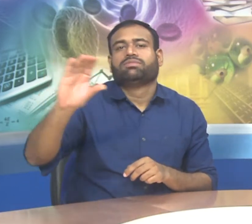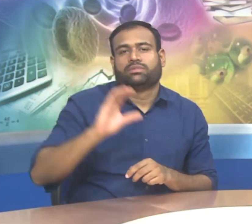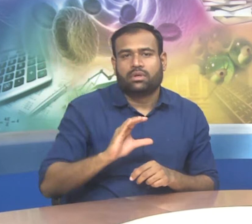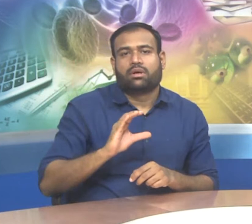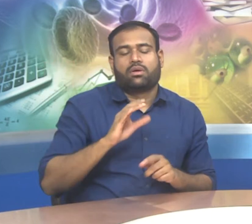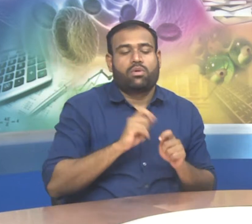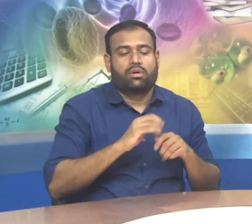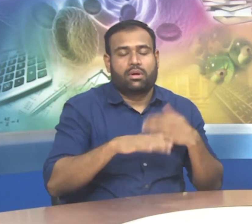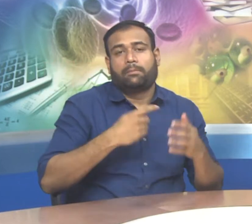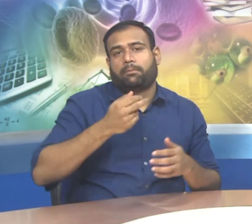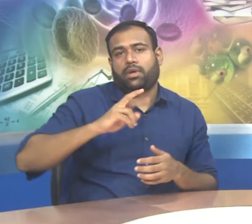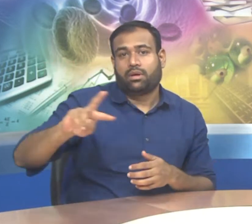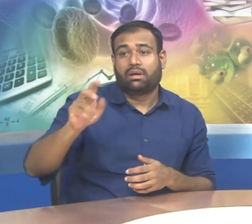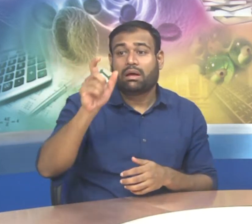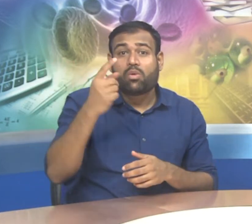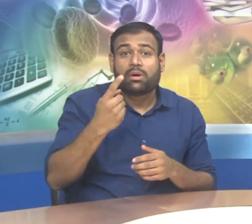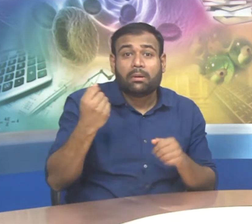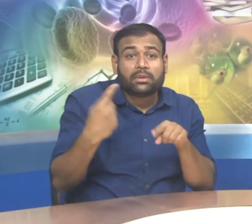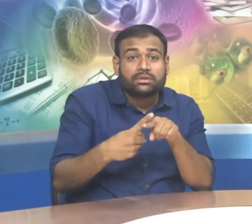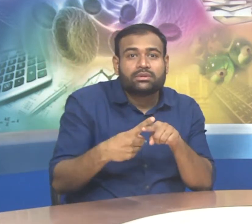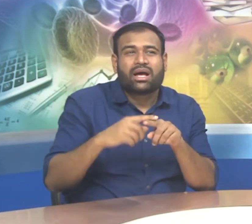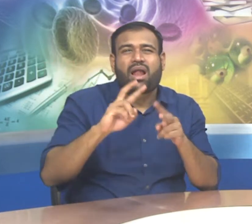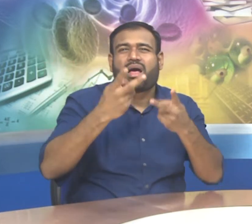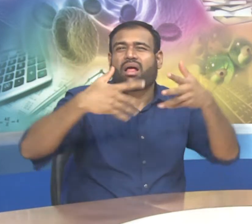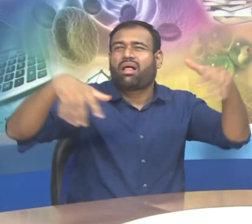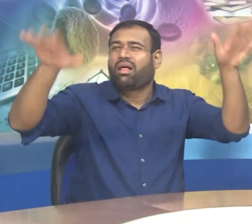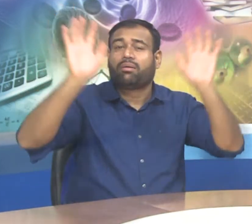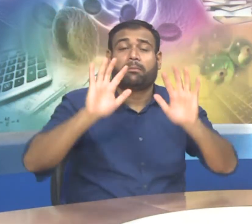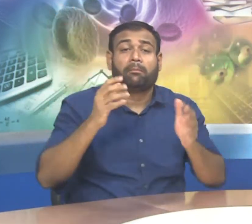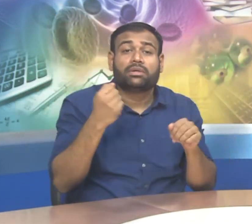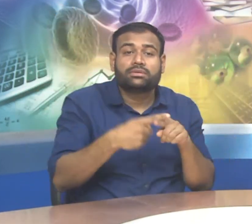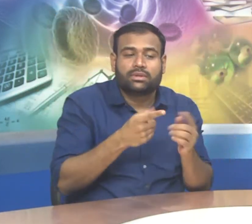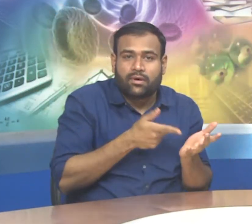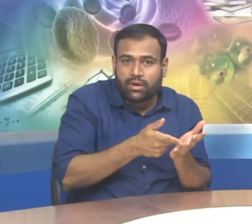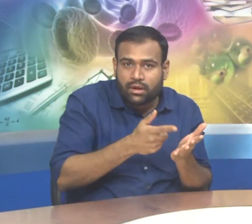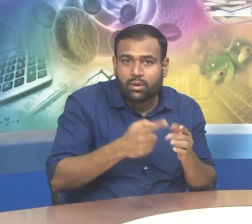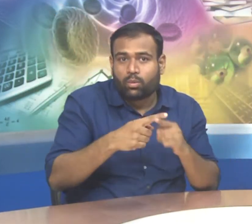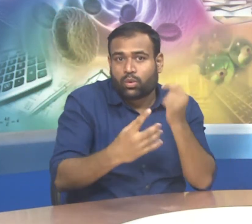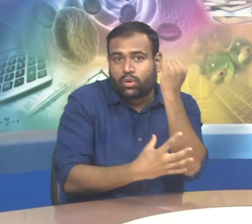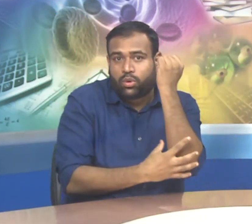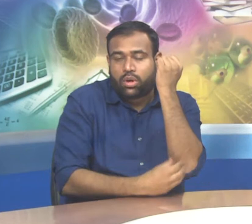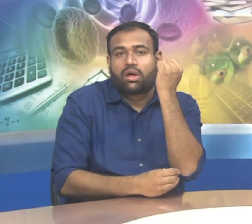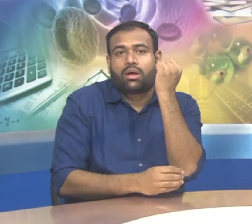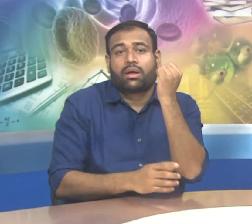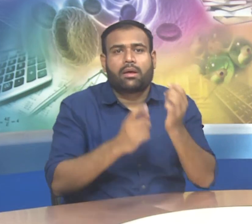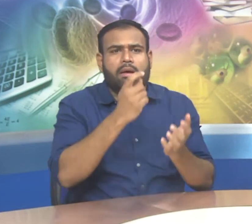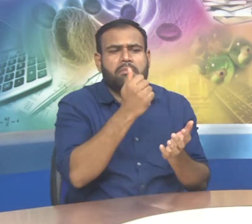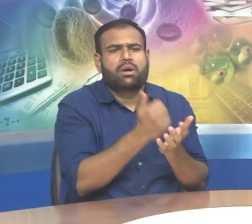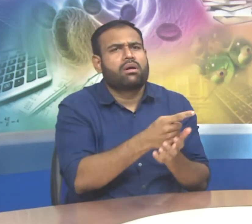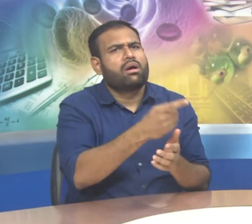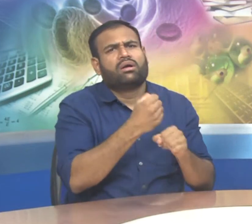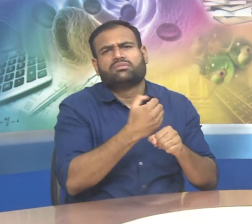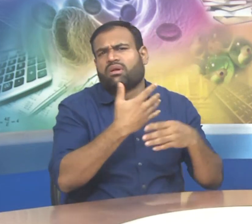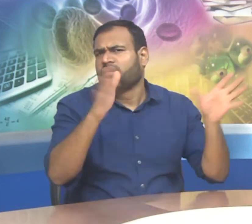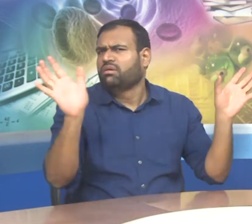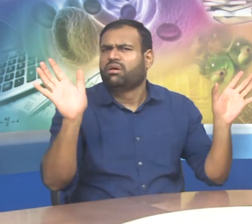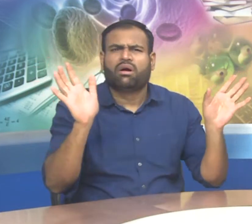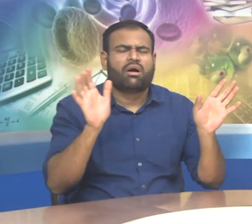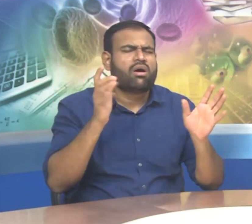Because they only ask the money lenders for some amount